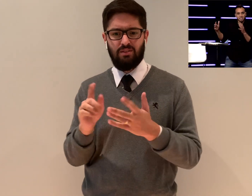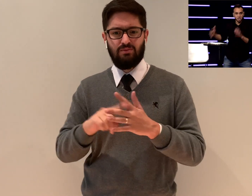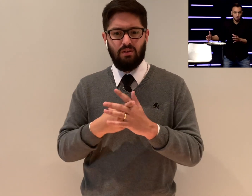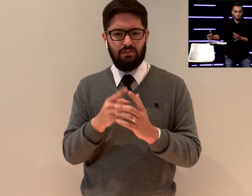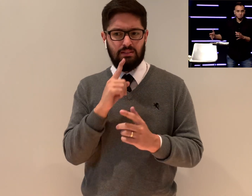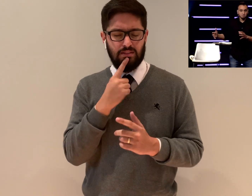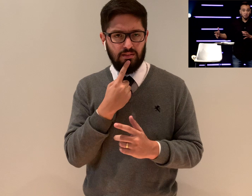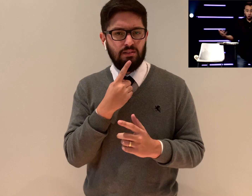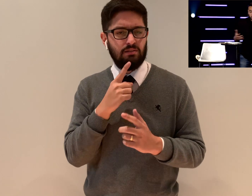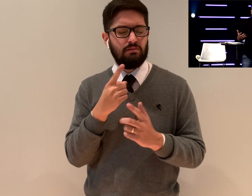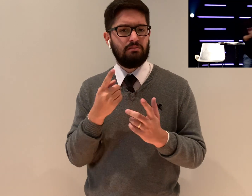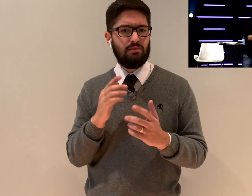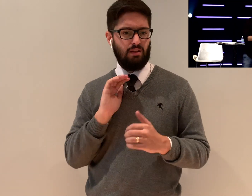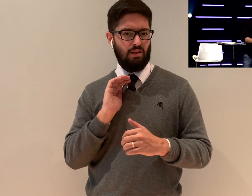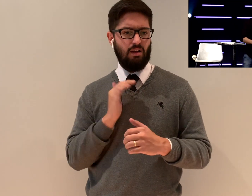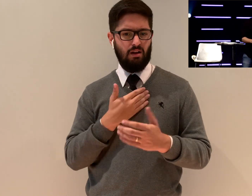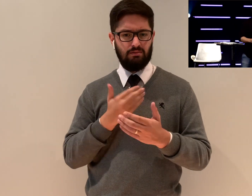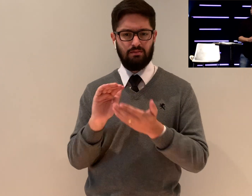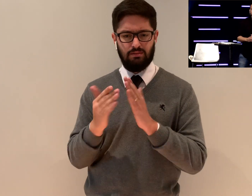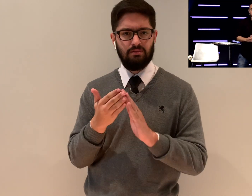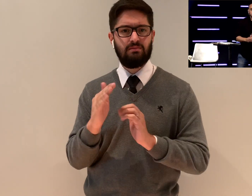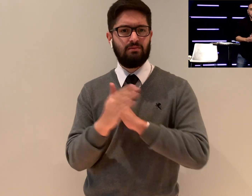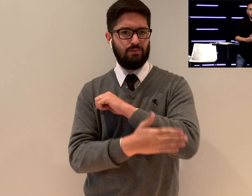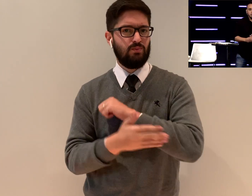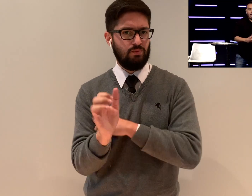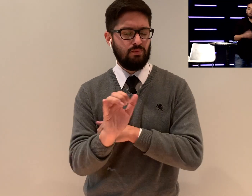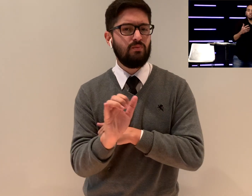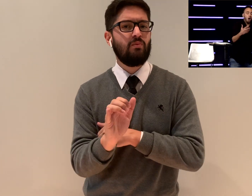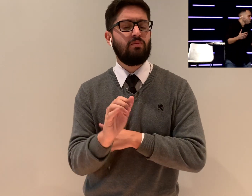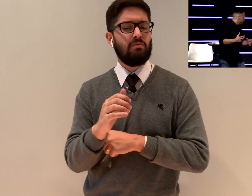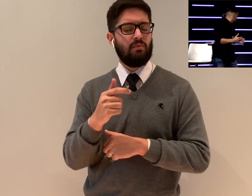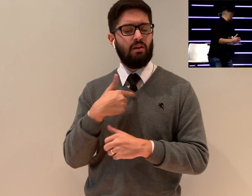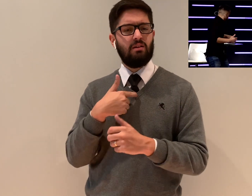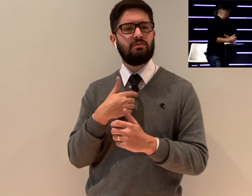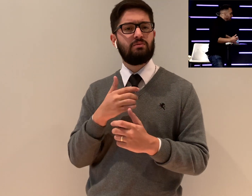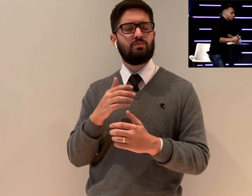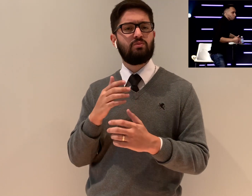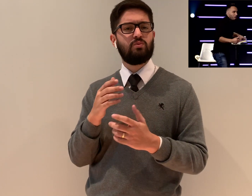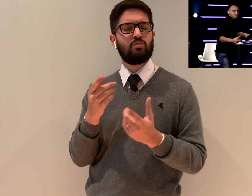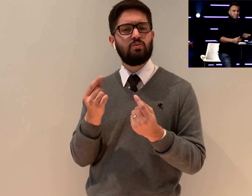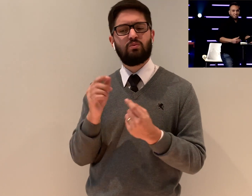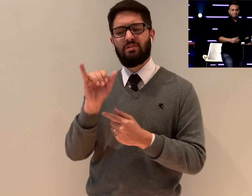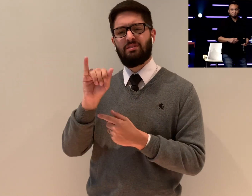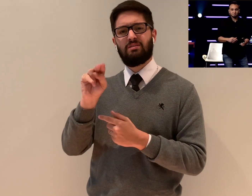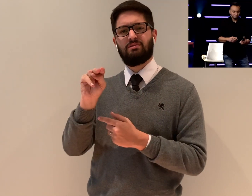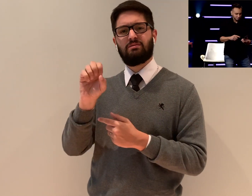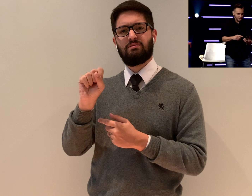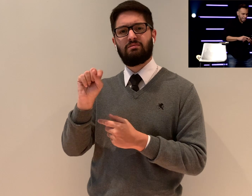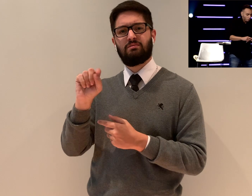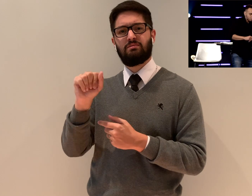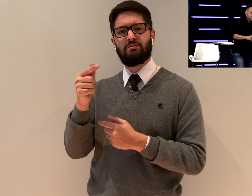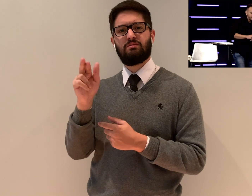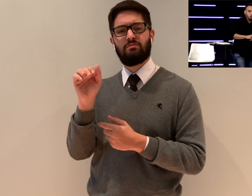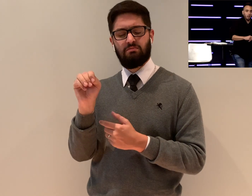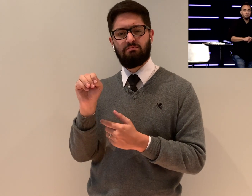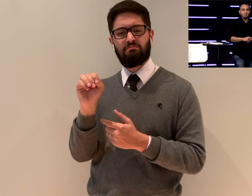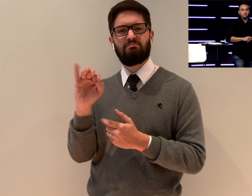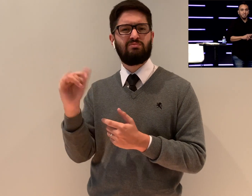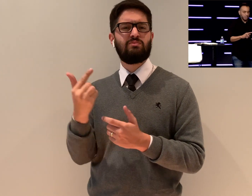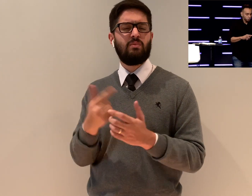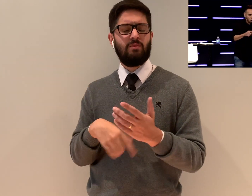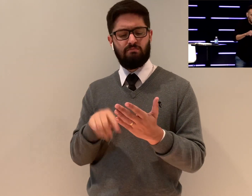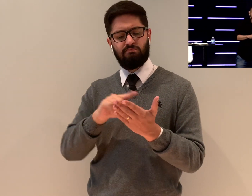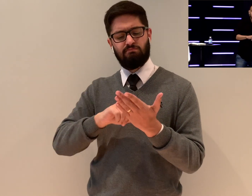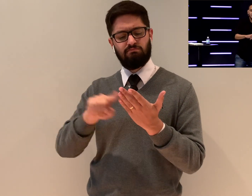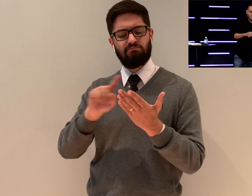serious here in our city, in our country, I was on my Instagram feed, and I went to Instagram,